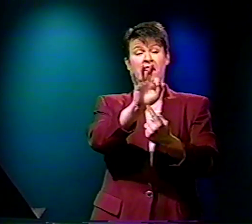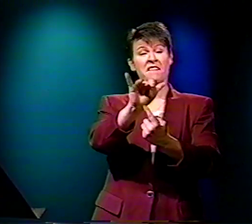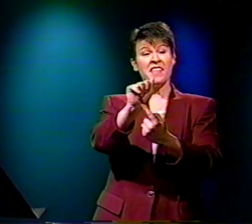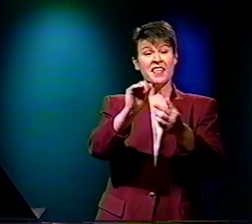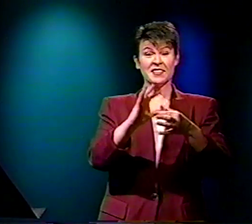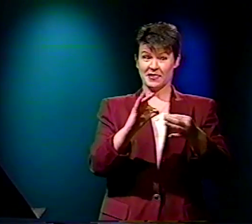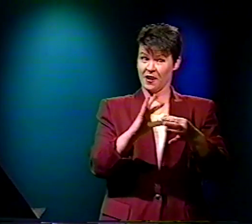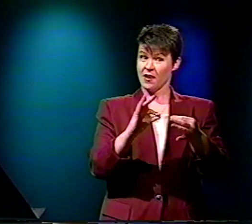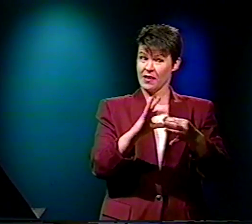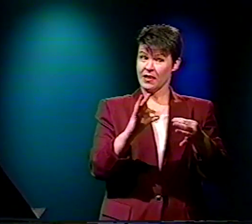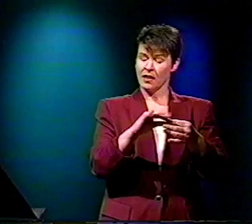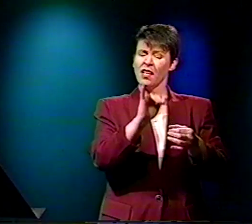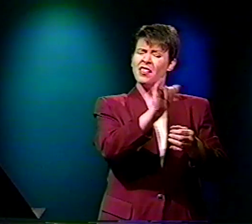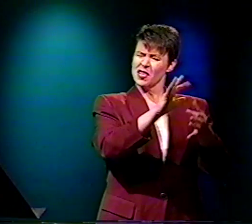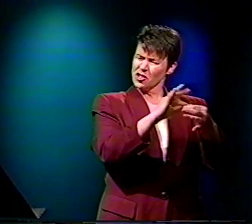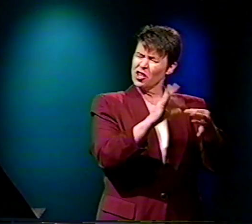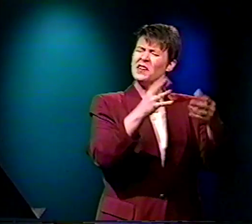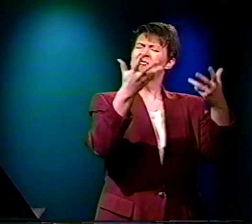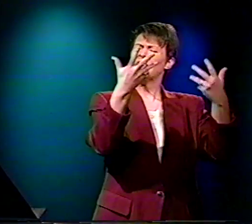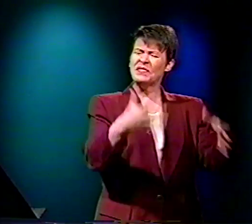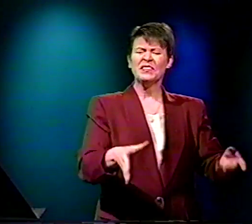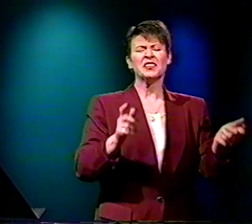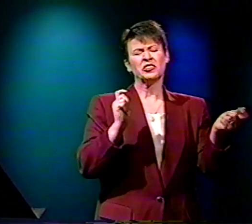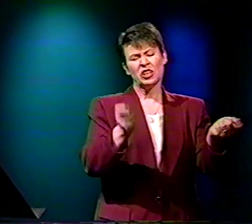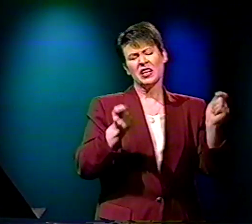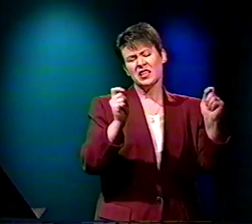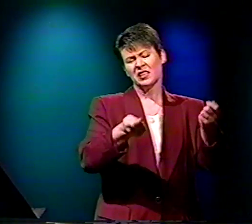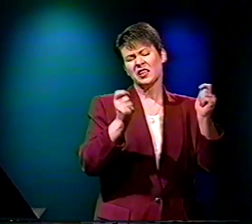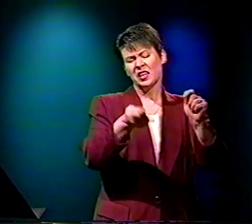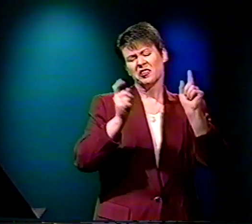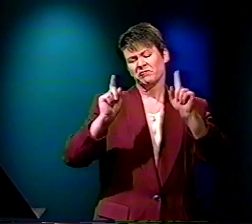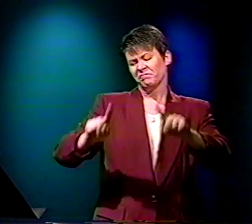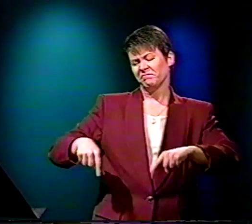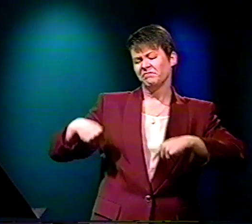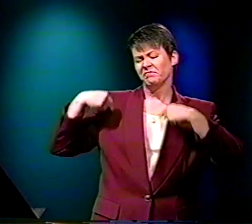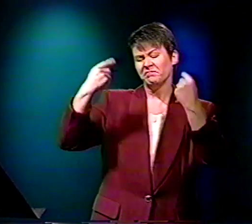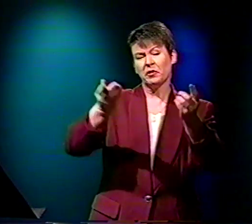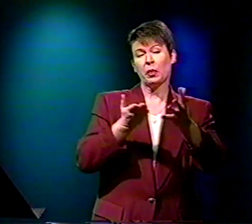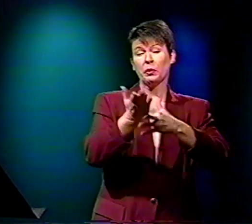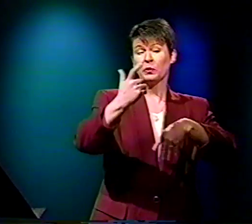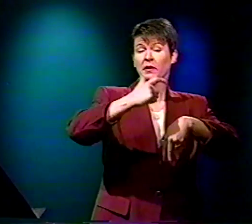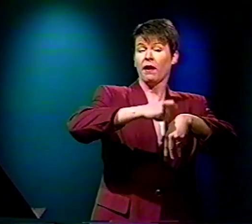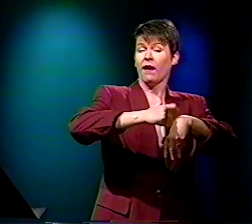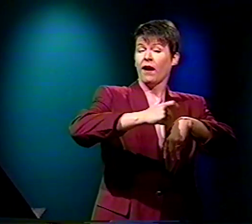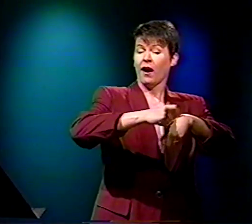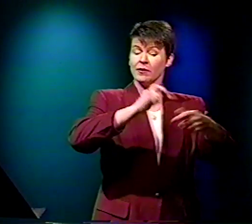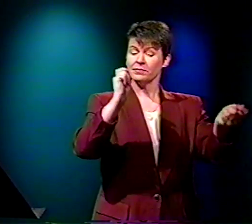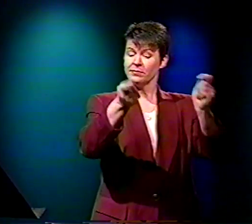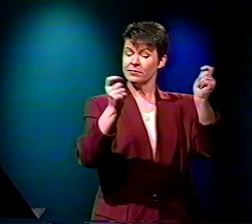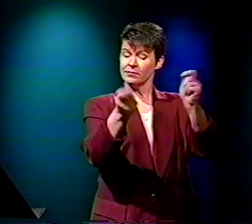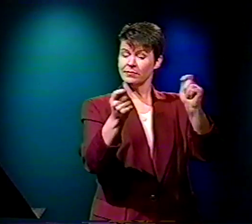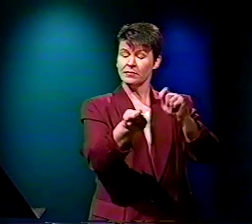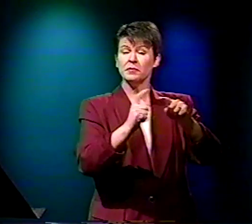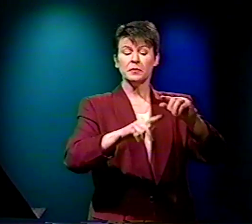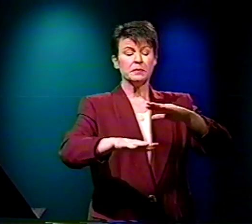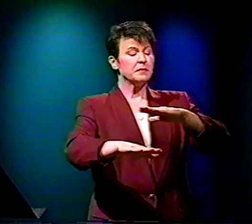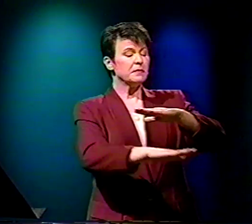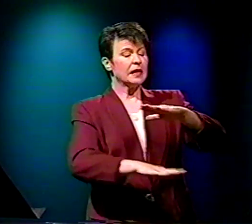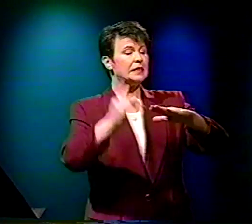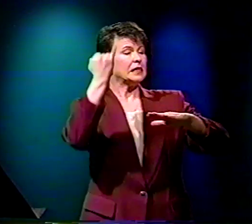Really comes from a mafia story, and this story has changed throughout time. There have been many, many